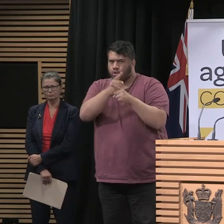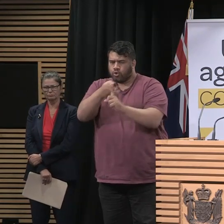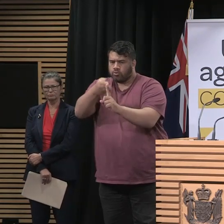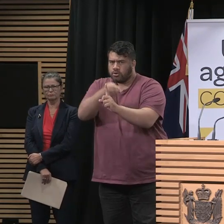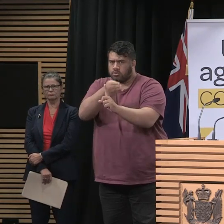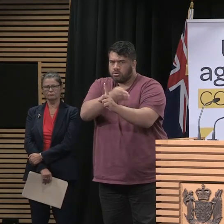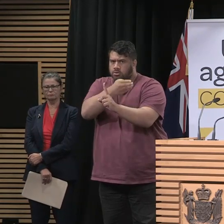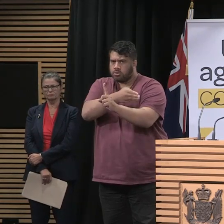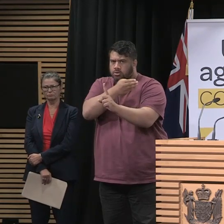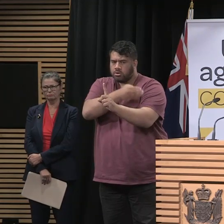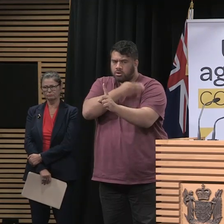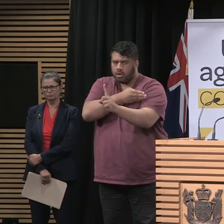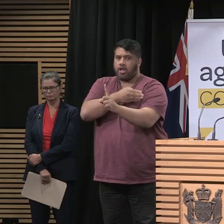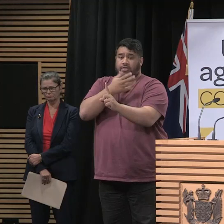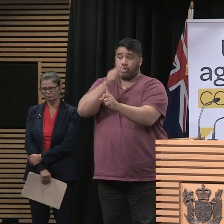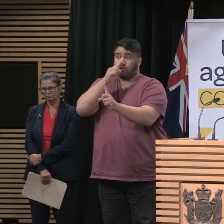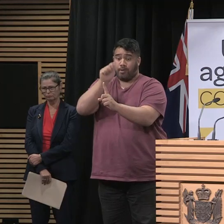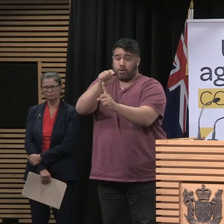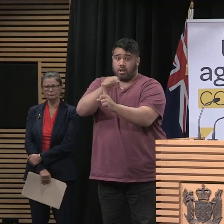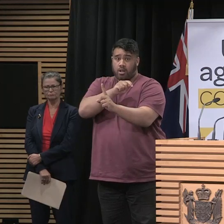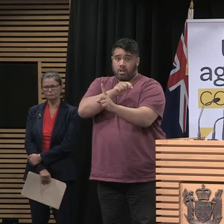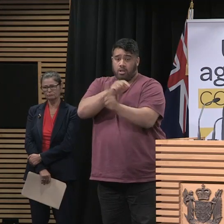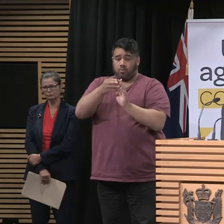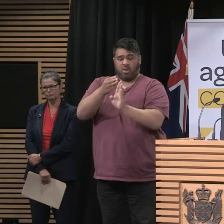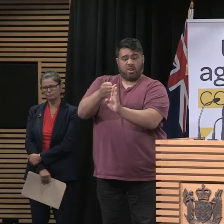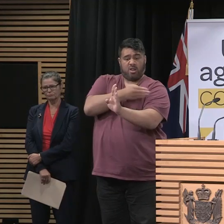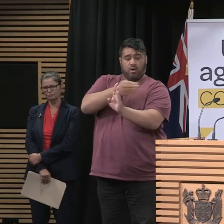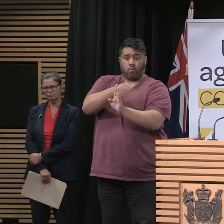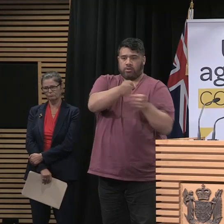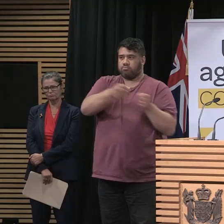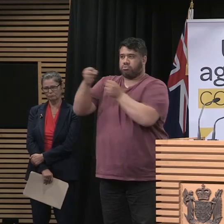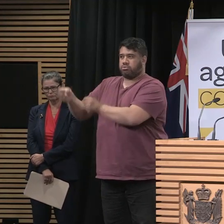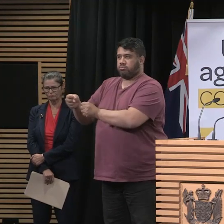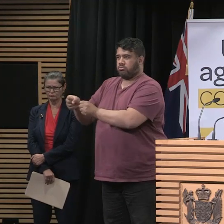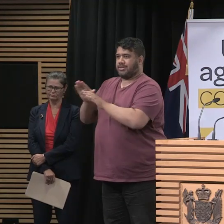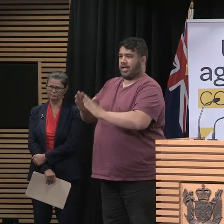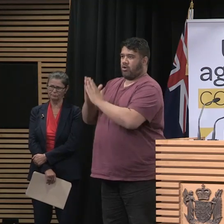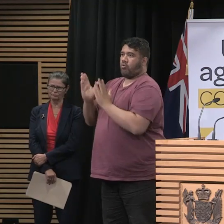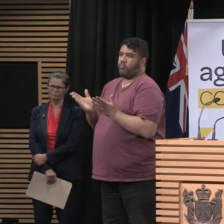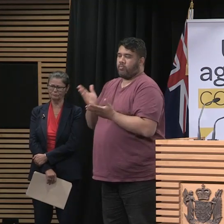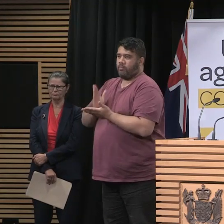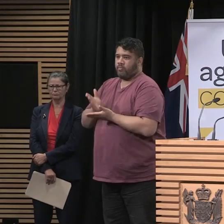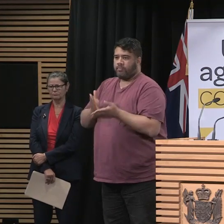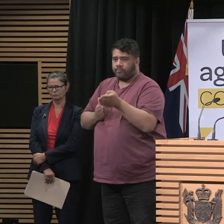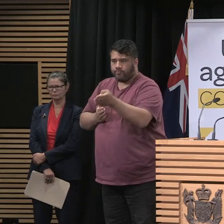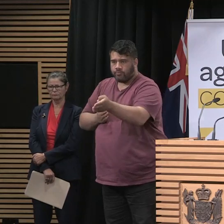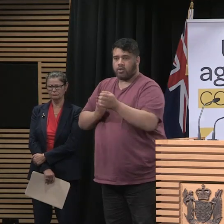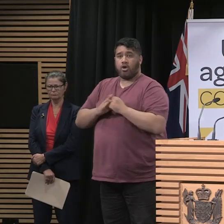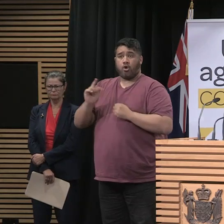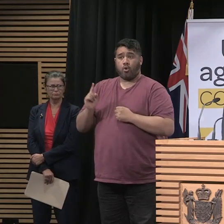contacts, and those people are all put in isolation and monitored. One last question. Do you know specifically where in Auckland the cases of community